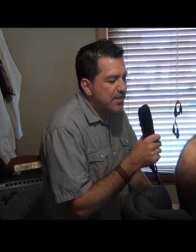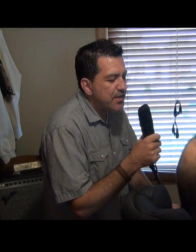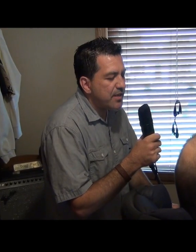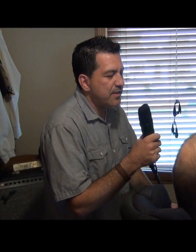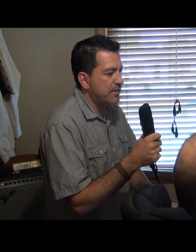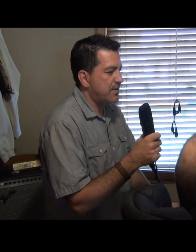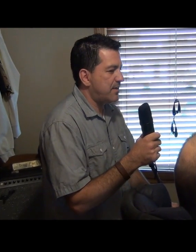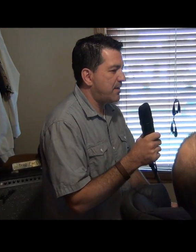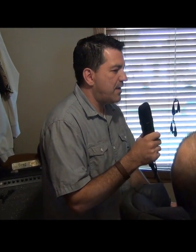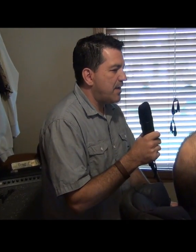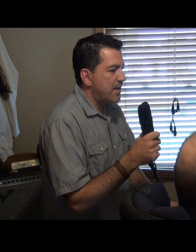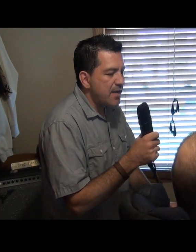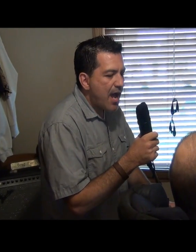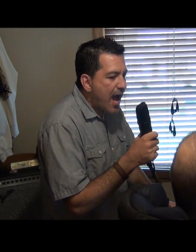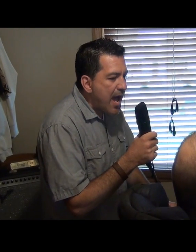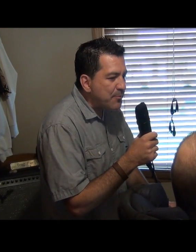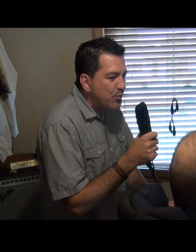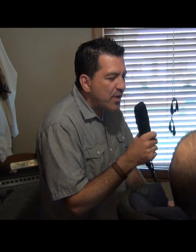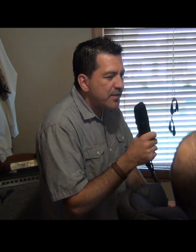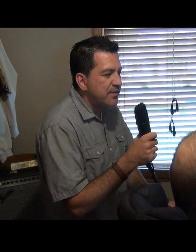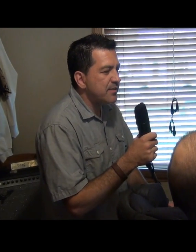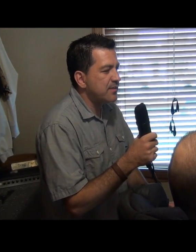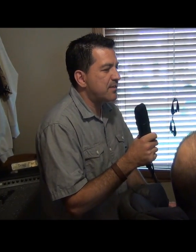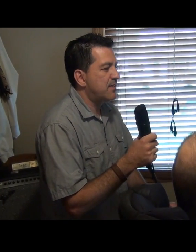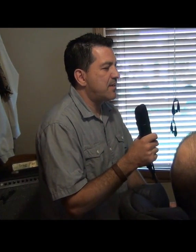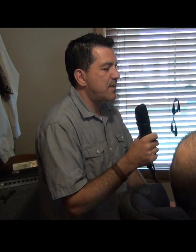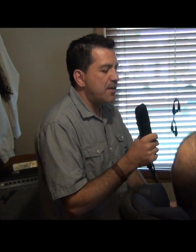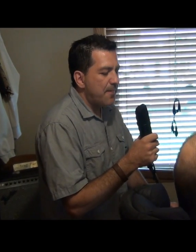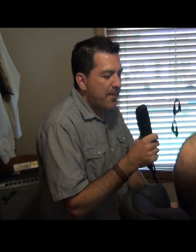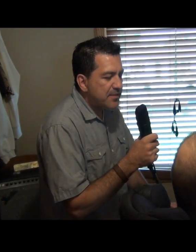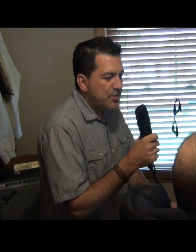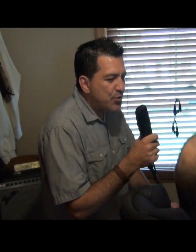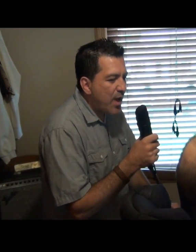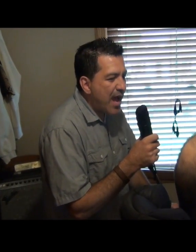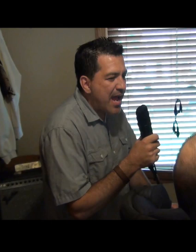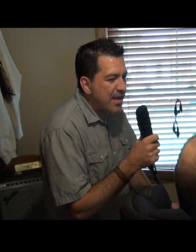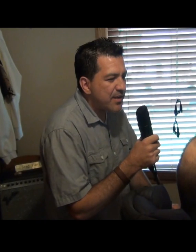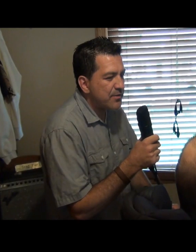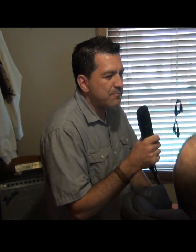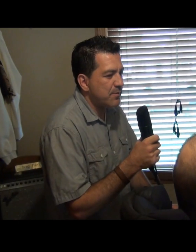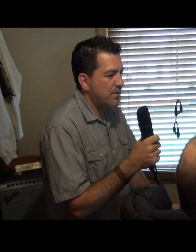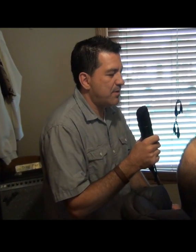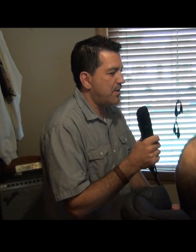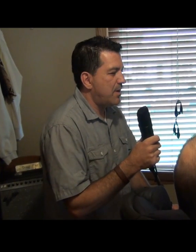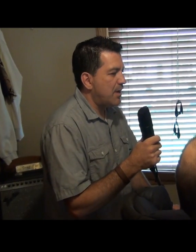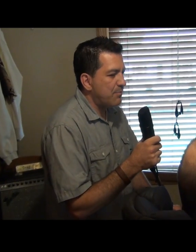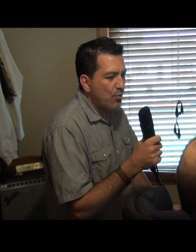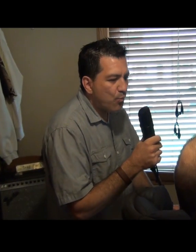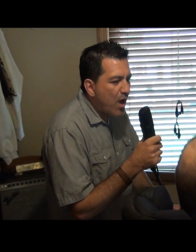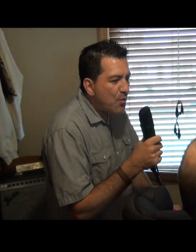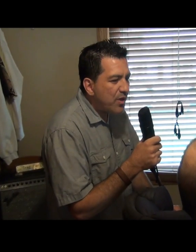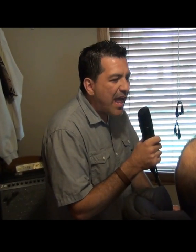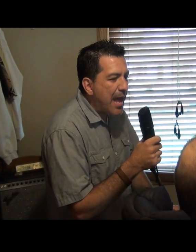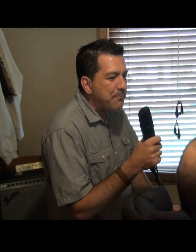say. I'm a runner, it's who I am. But what will